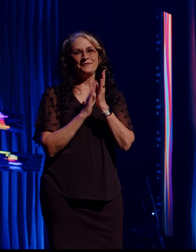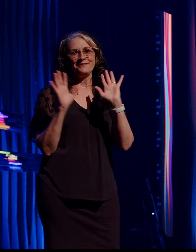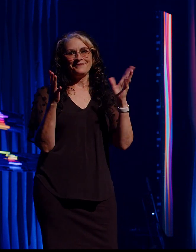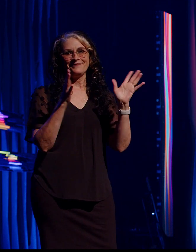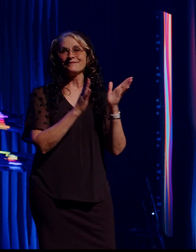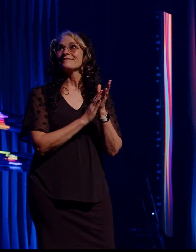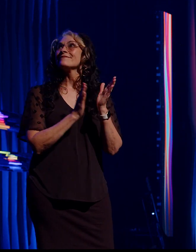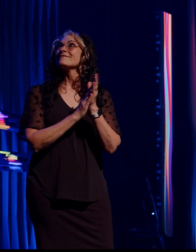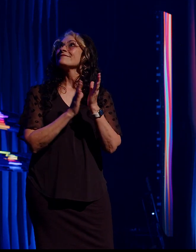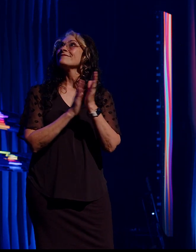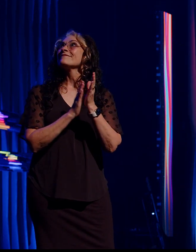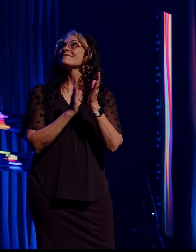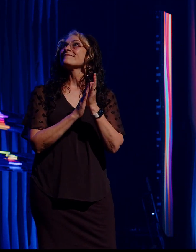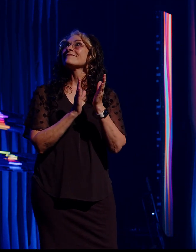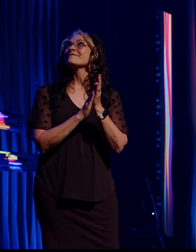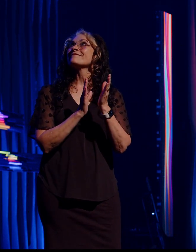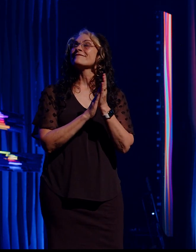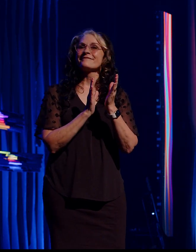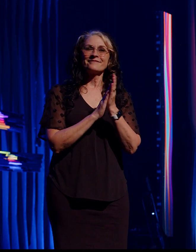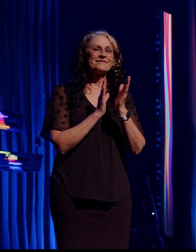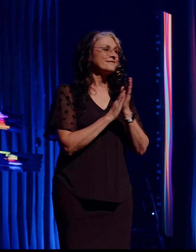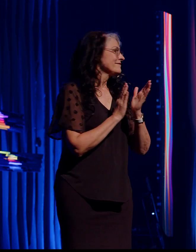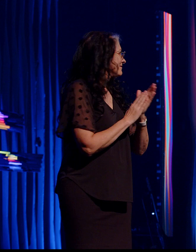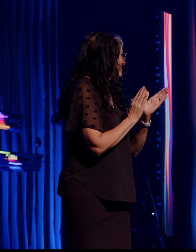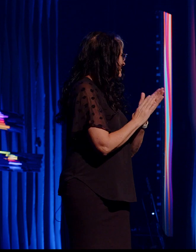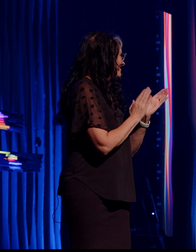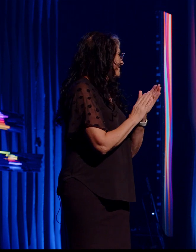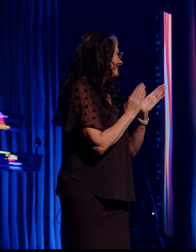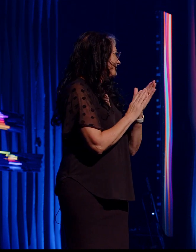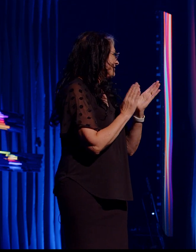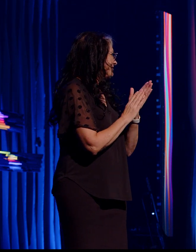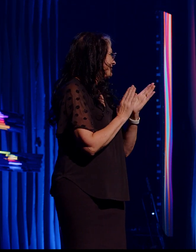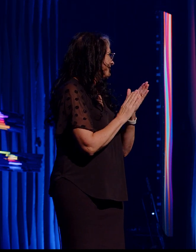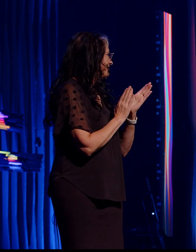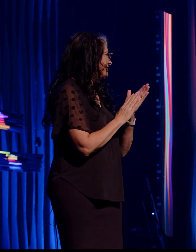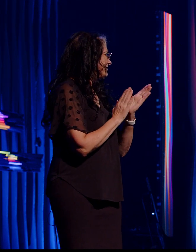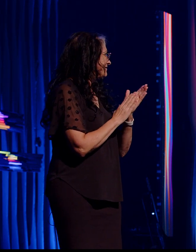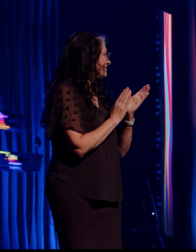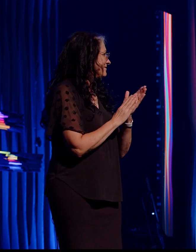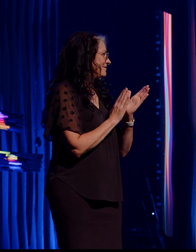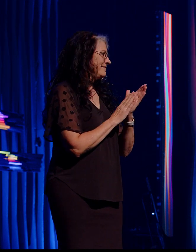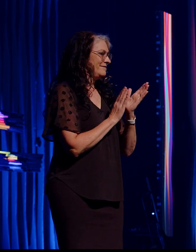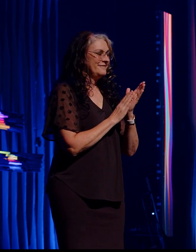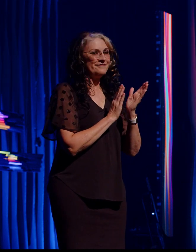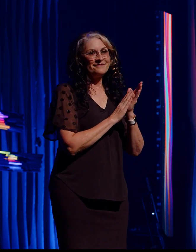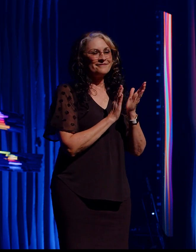I'll put them right here if you want, but and get a picture. Put them down.